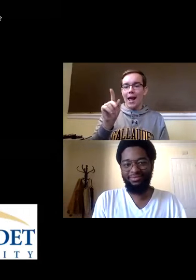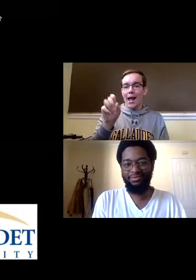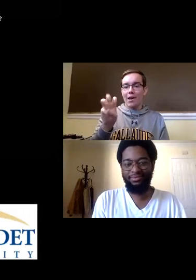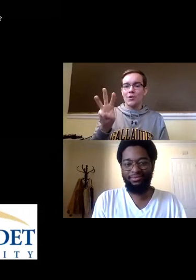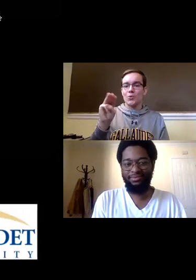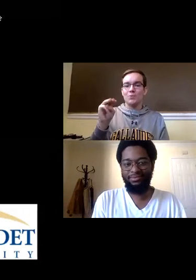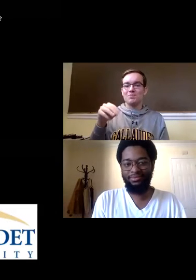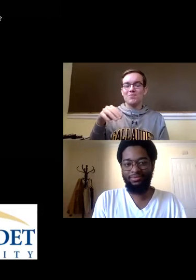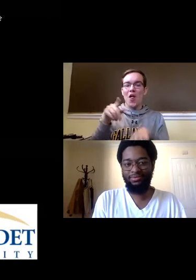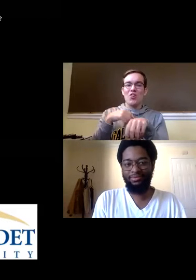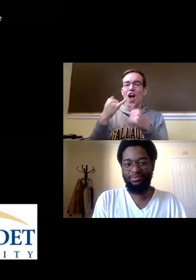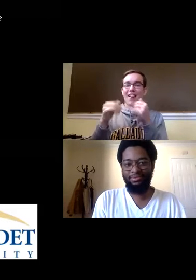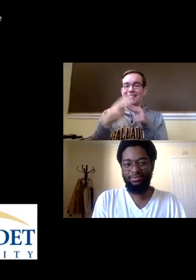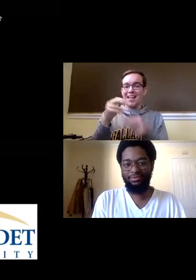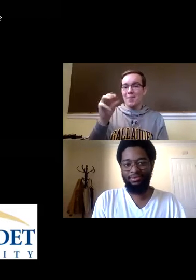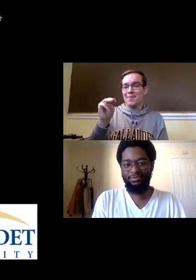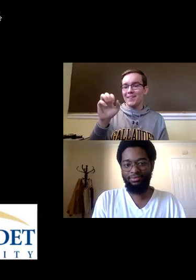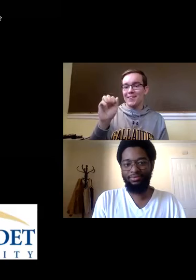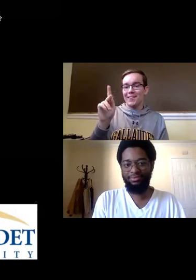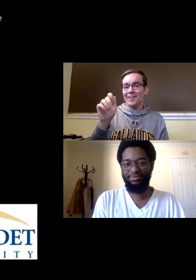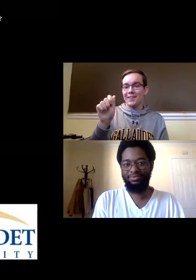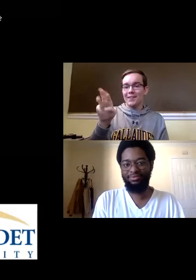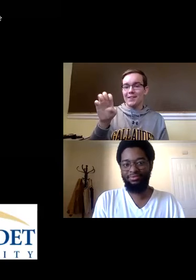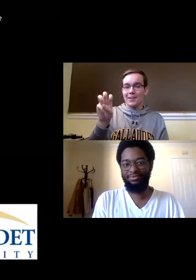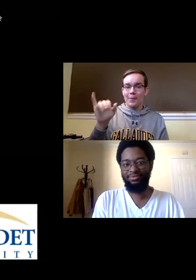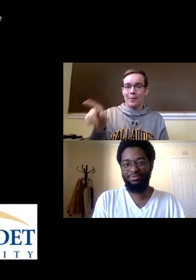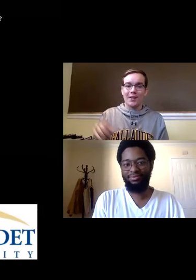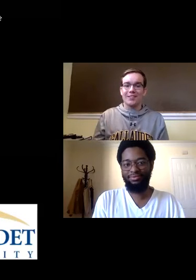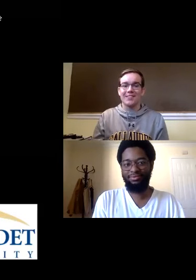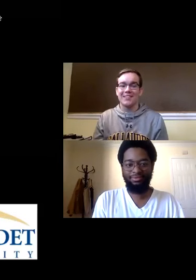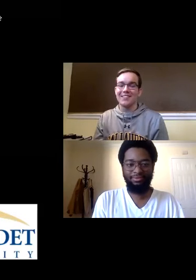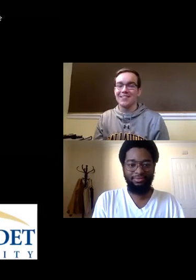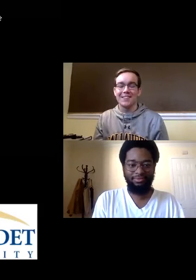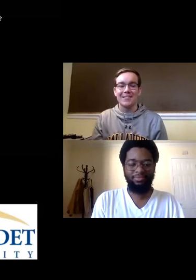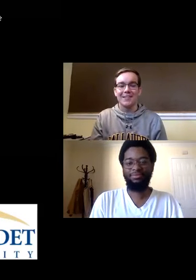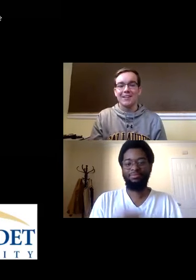Hello, my name is Andrew Makarowitz.